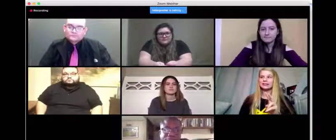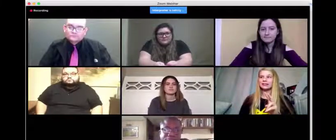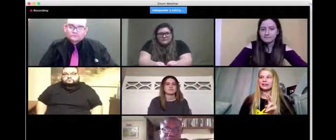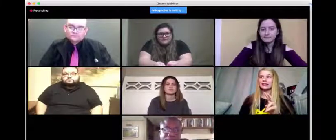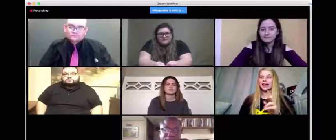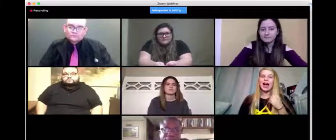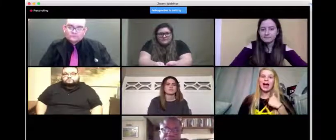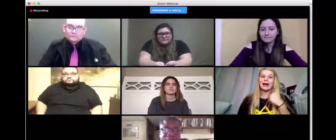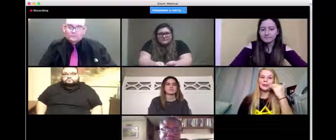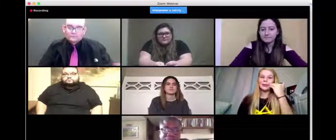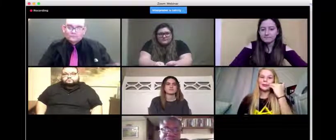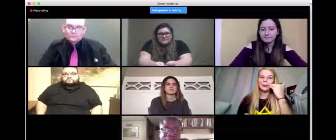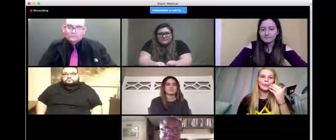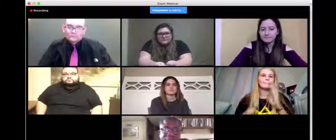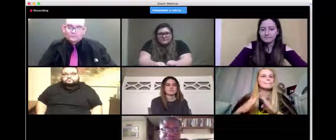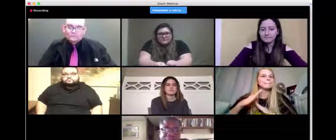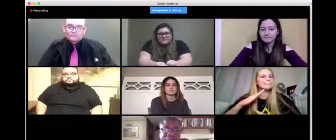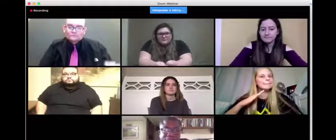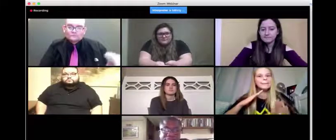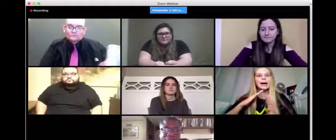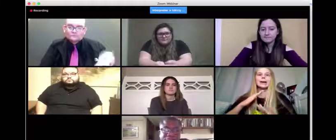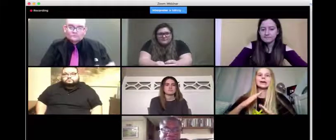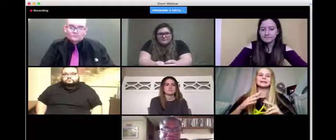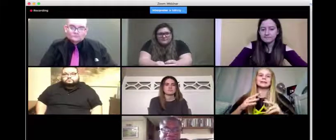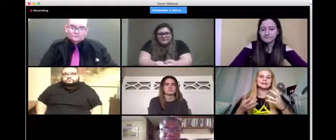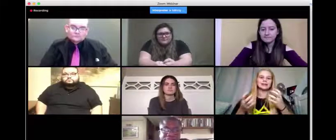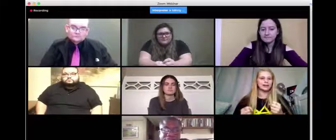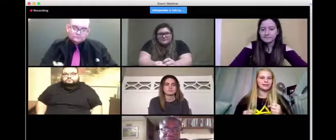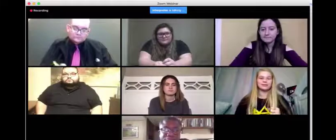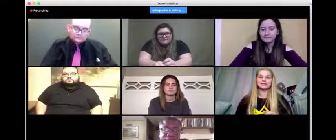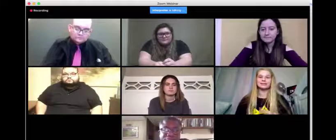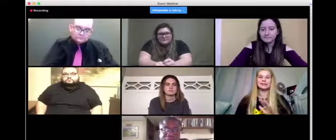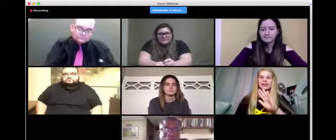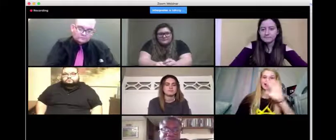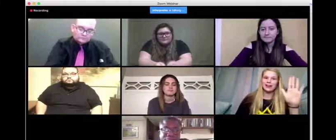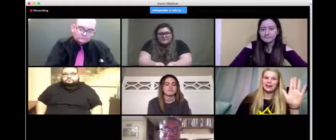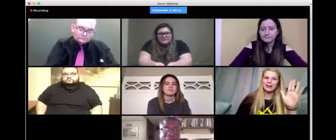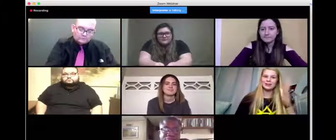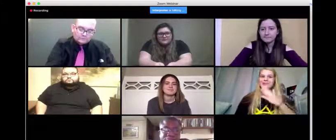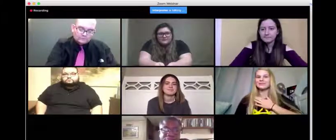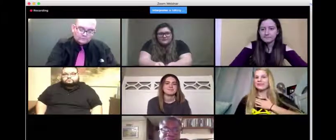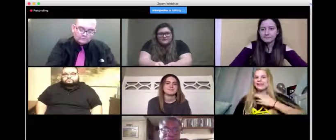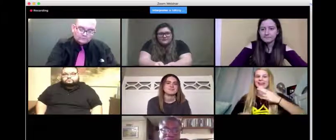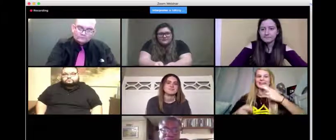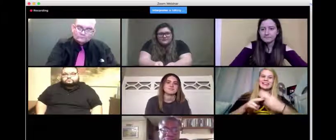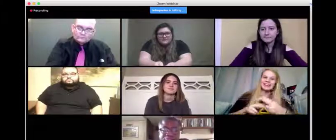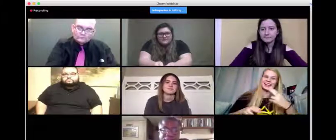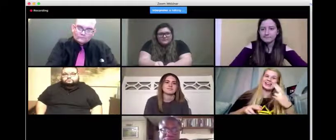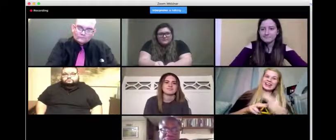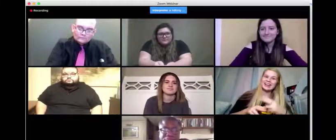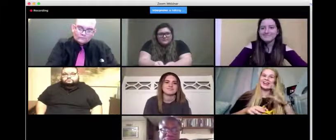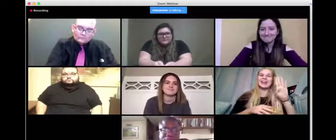like hello, my name is Blak, la la la.